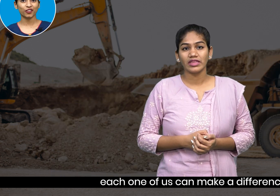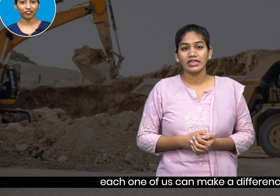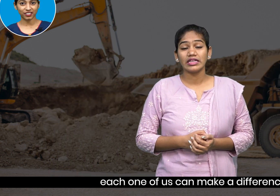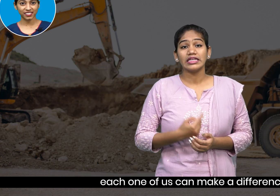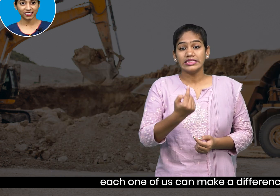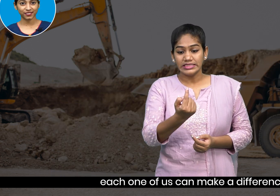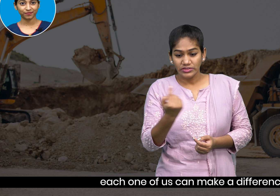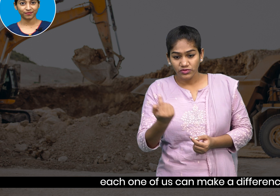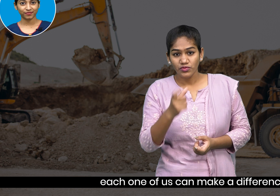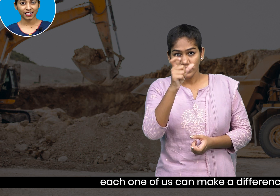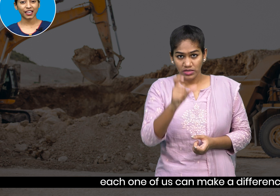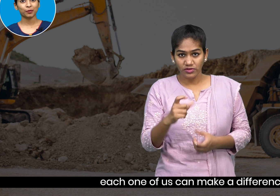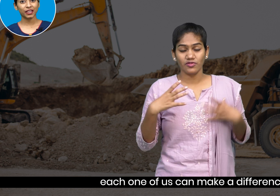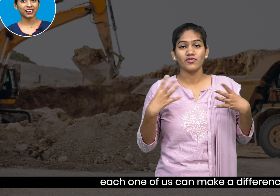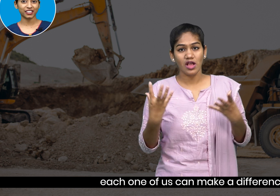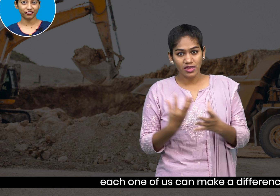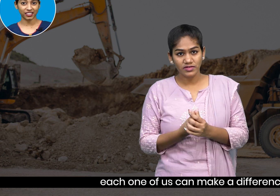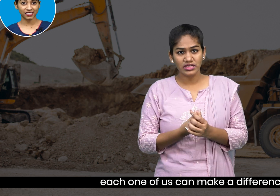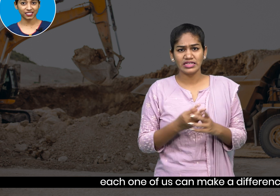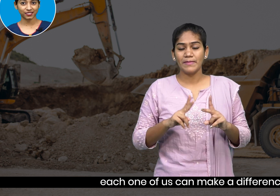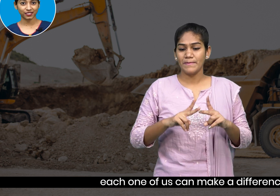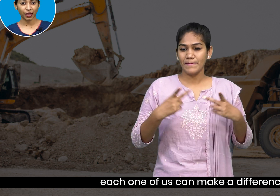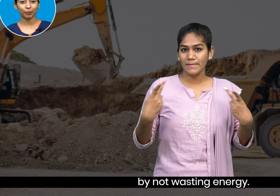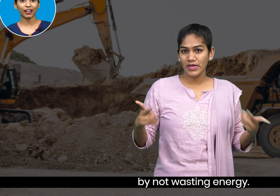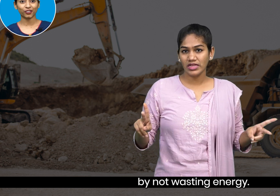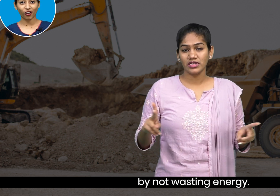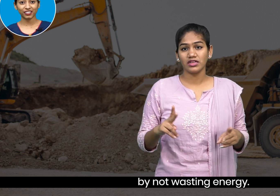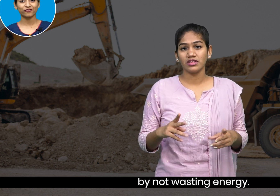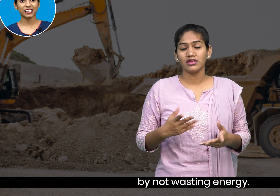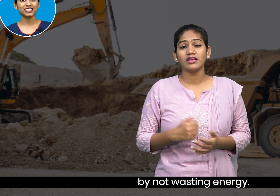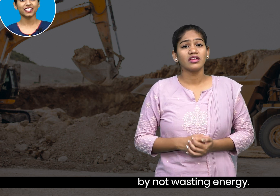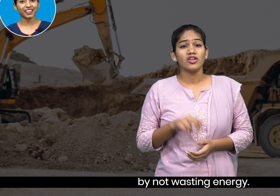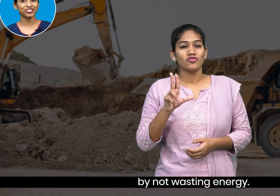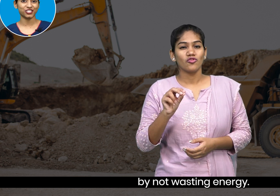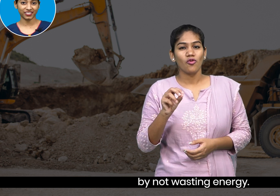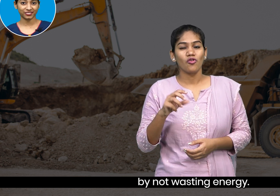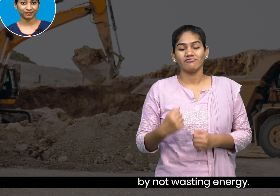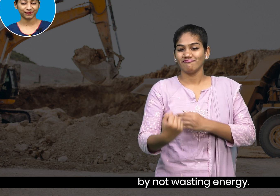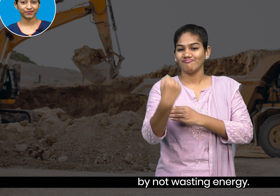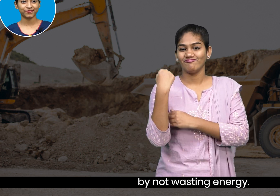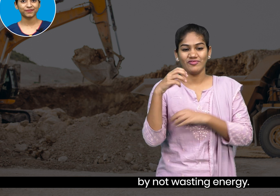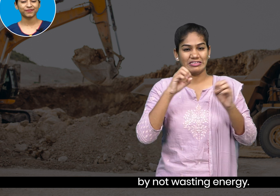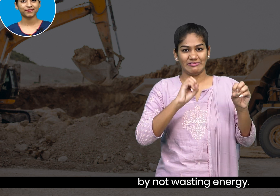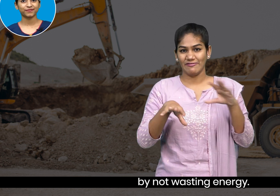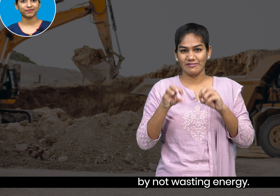Each one of us can make a difference by not wasting energy.